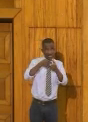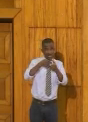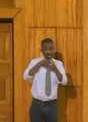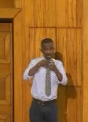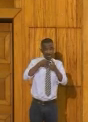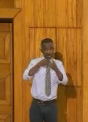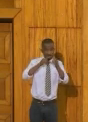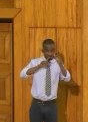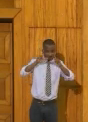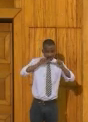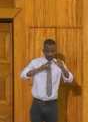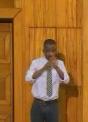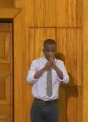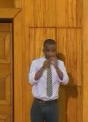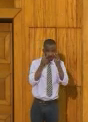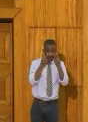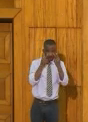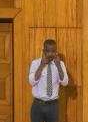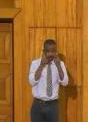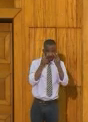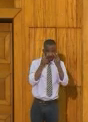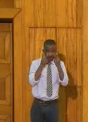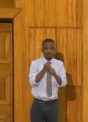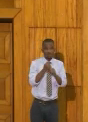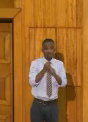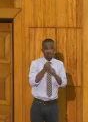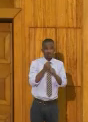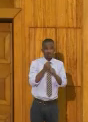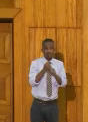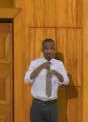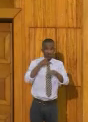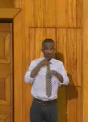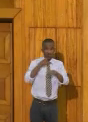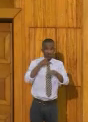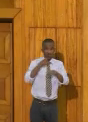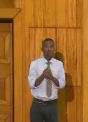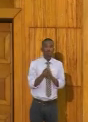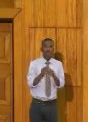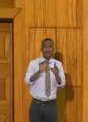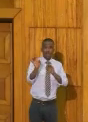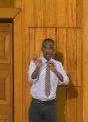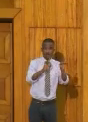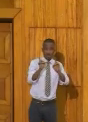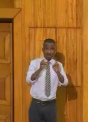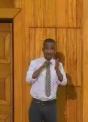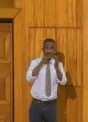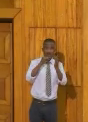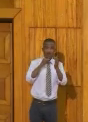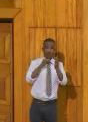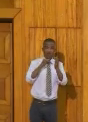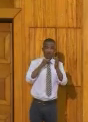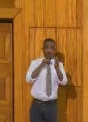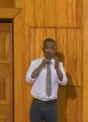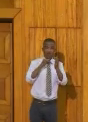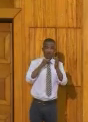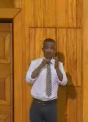some samples, to address the challenges that we mentioned earlier on. And this was done between June 2023